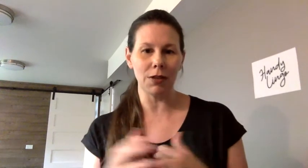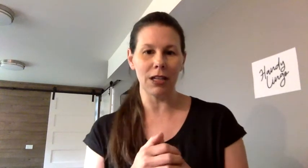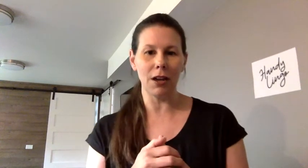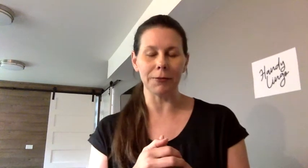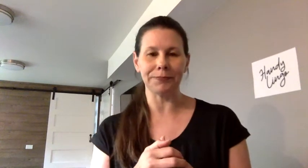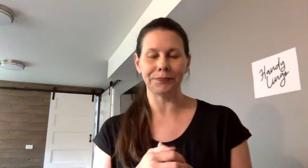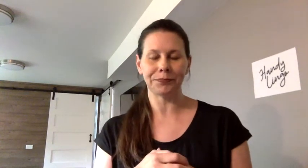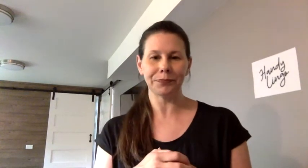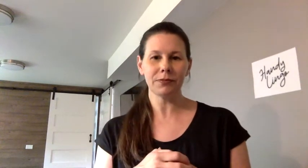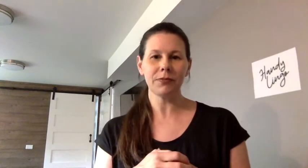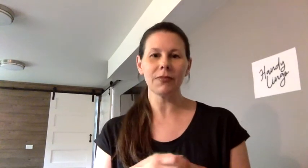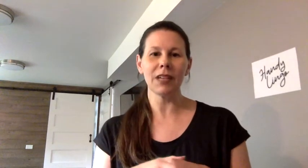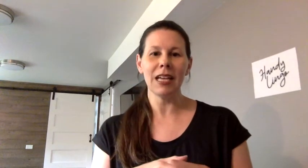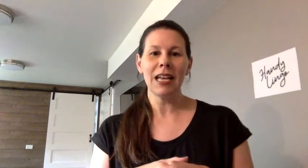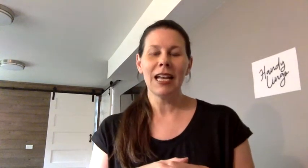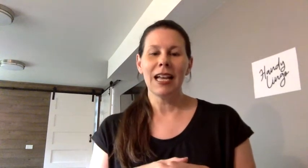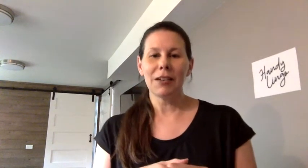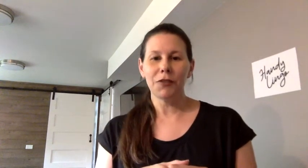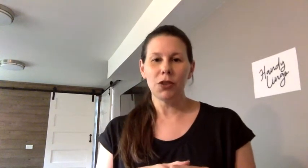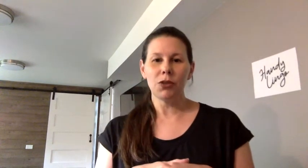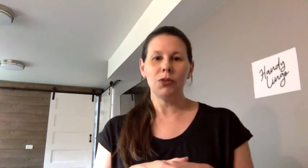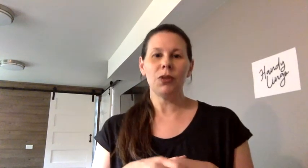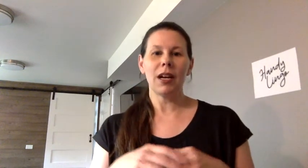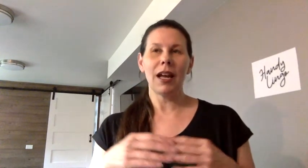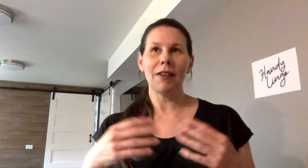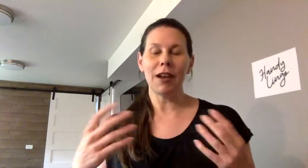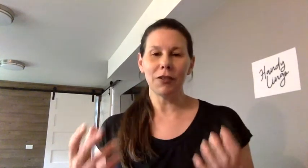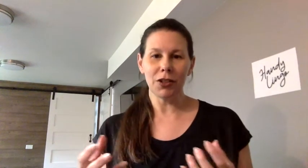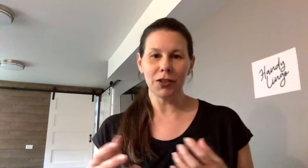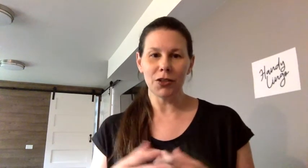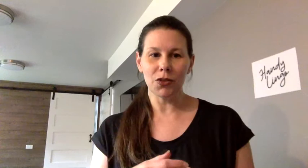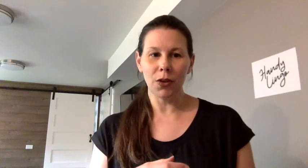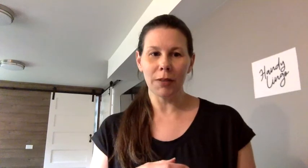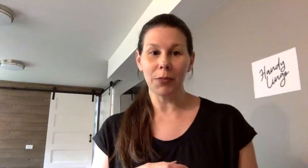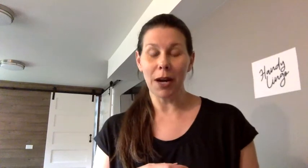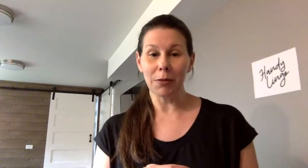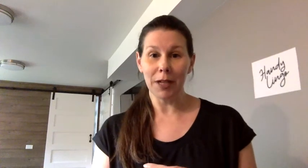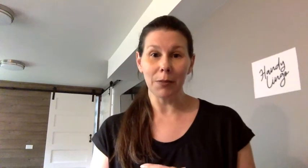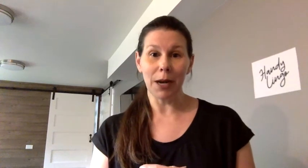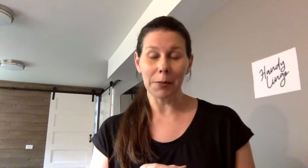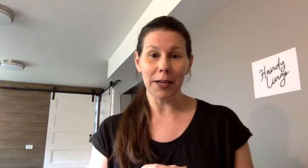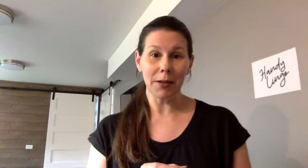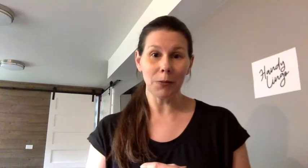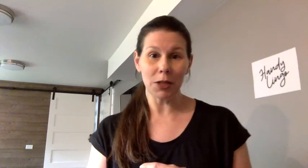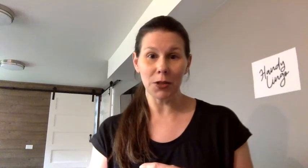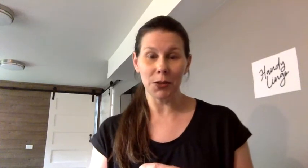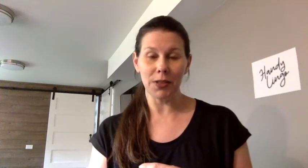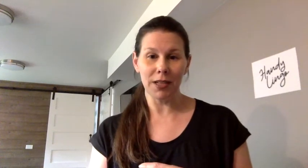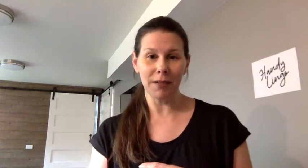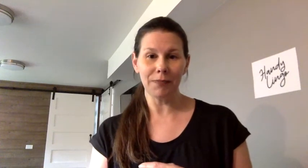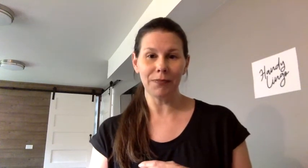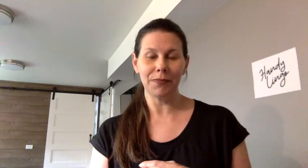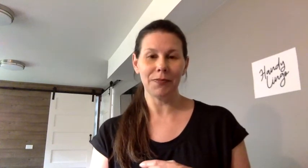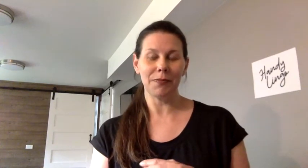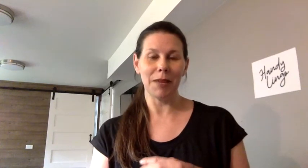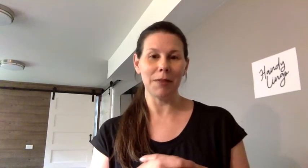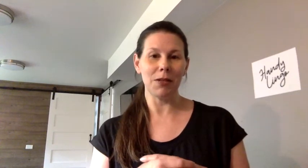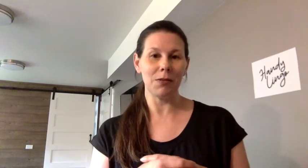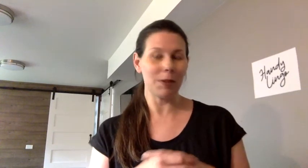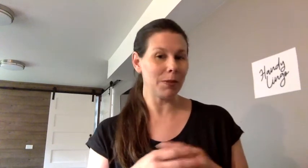know. If you have ever heard the story Brown Bear, What Do You See? Maybe you remember it, by